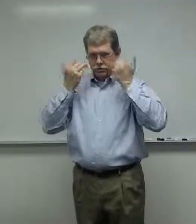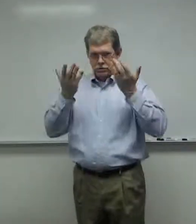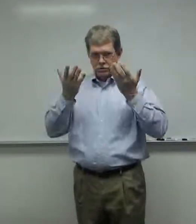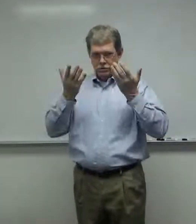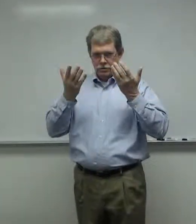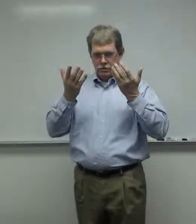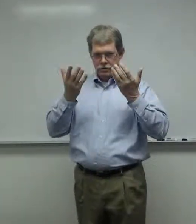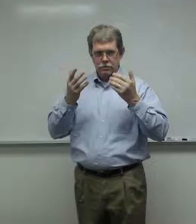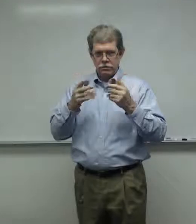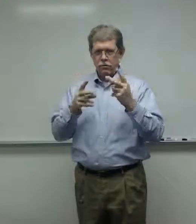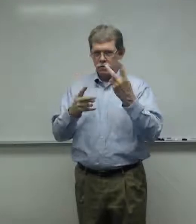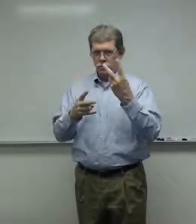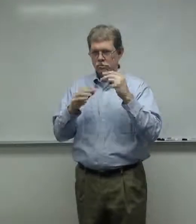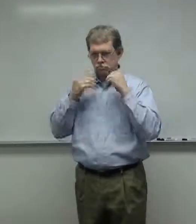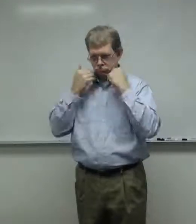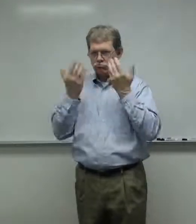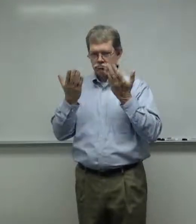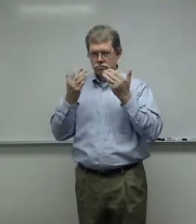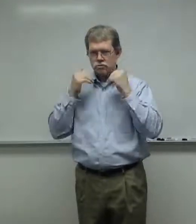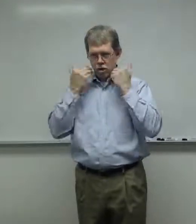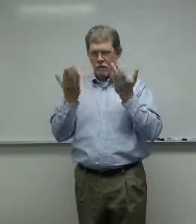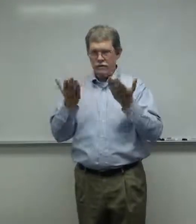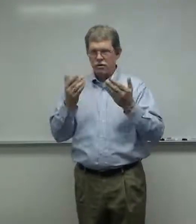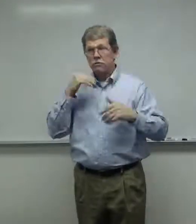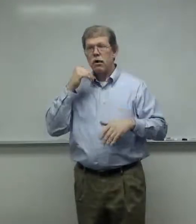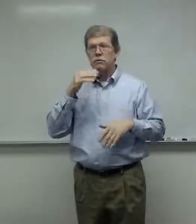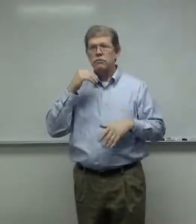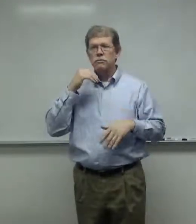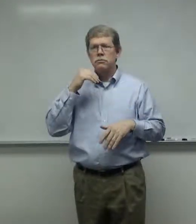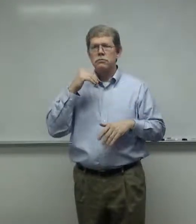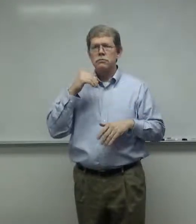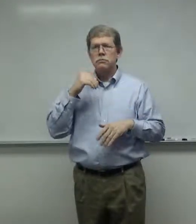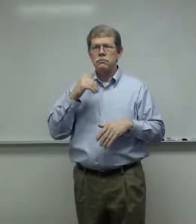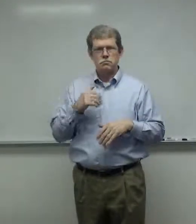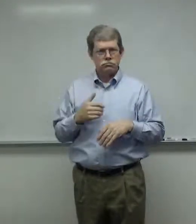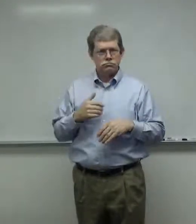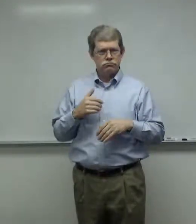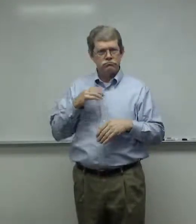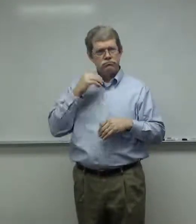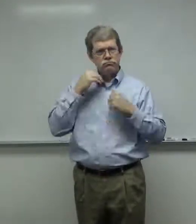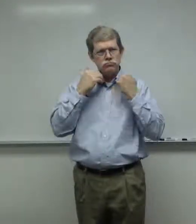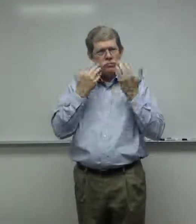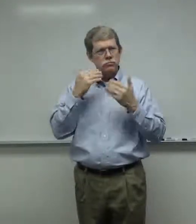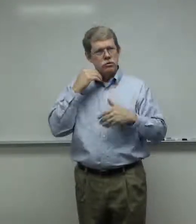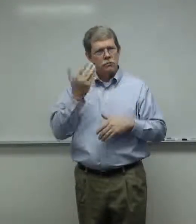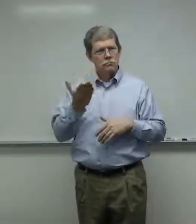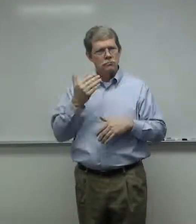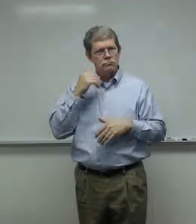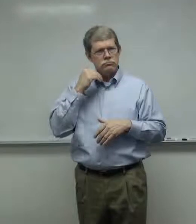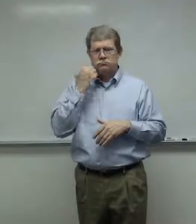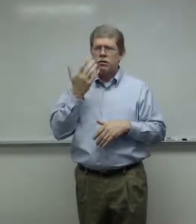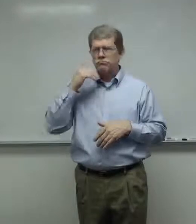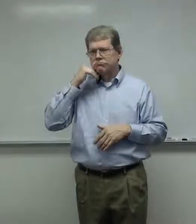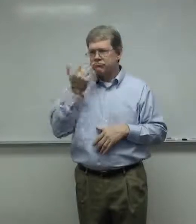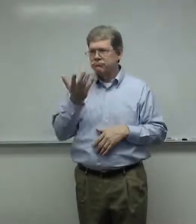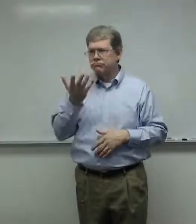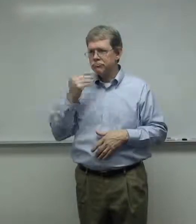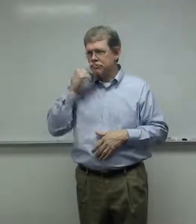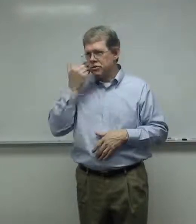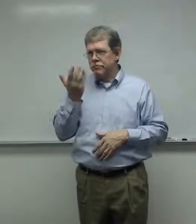Two hands? Two hands. Okay, two hands. Let me think about this. Wait a minute. Shy. Shy